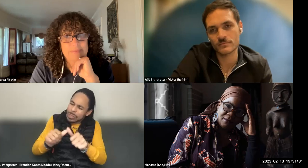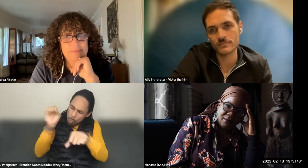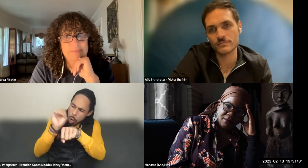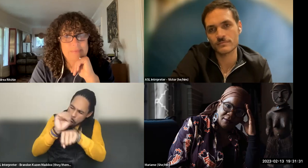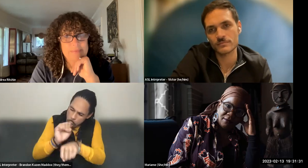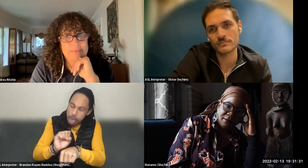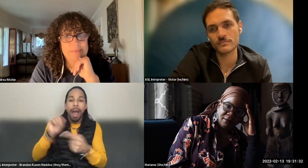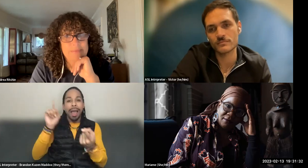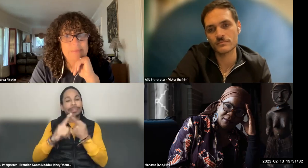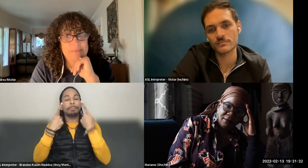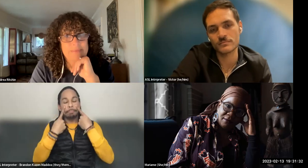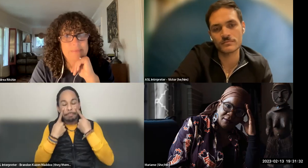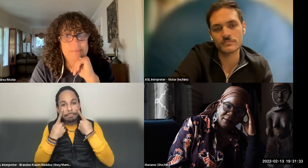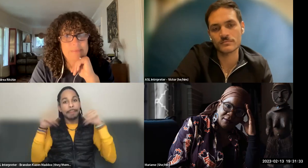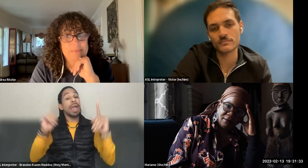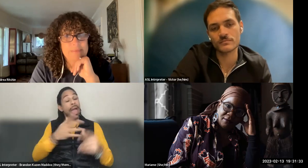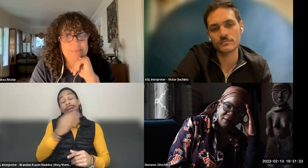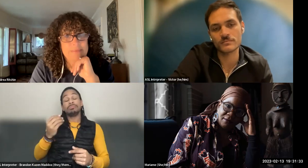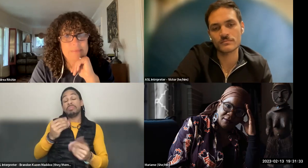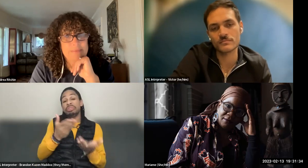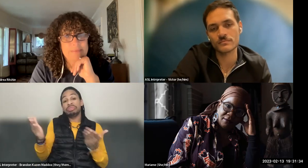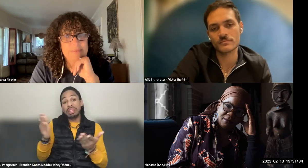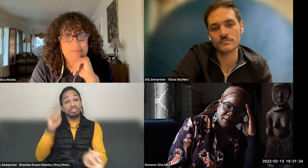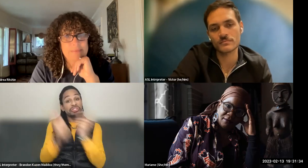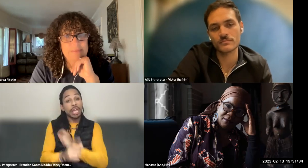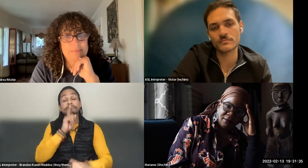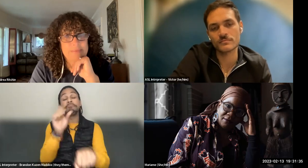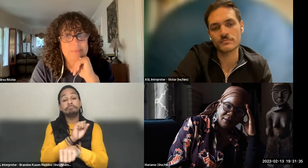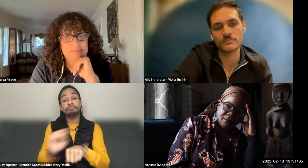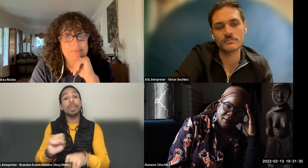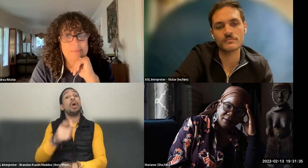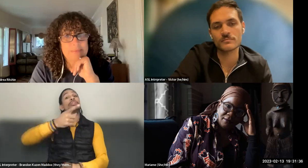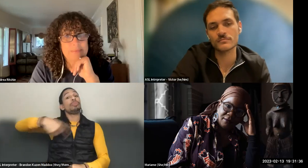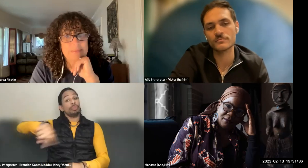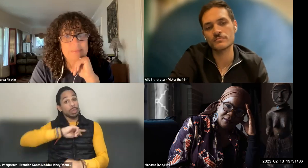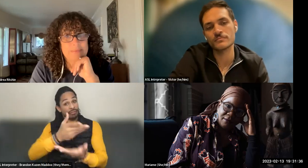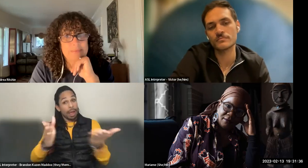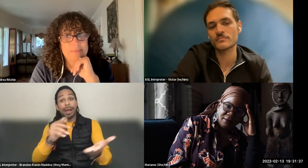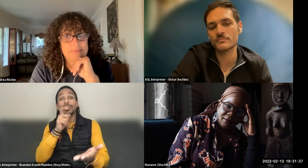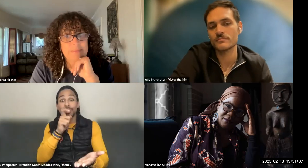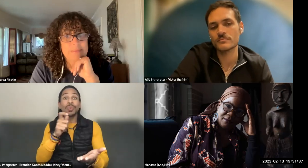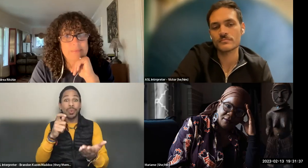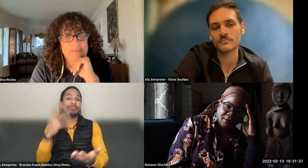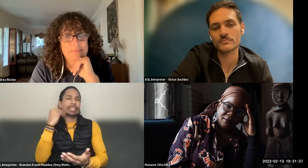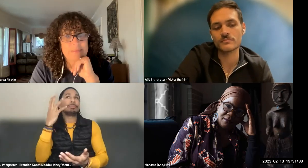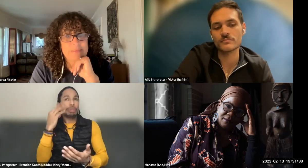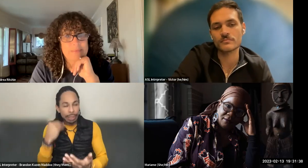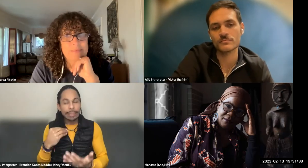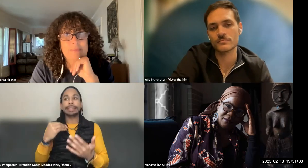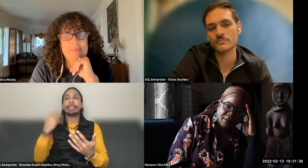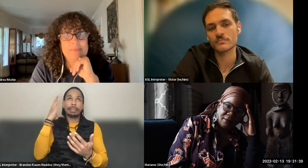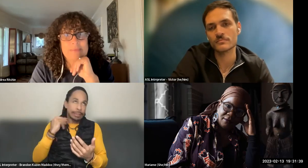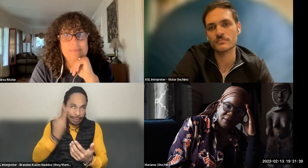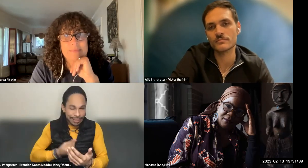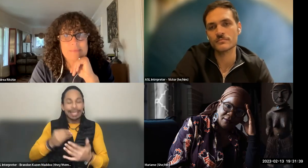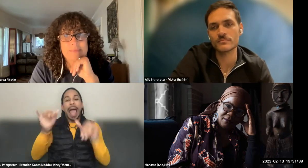this up earlier. Those of us who have been abolitionists for a minute were laughed out of rooms 20, 25